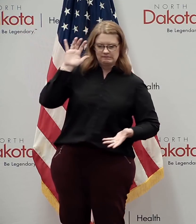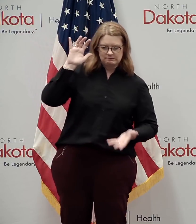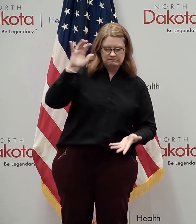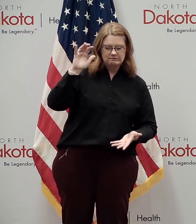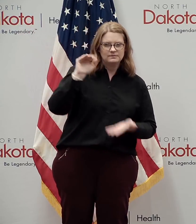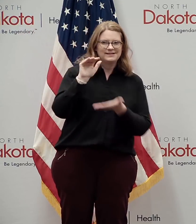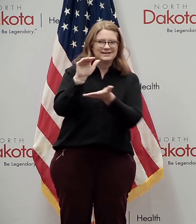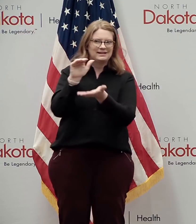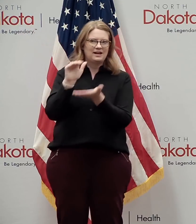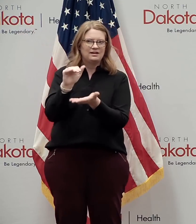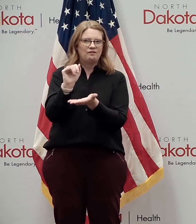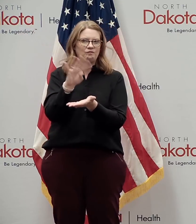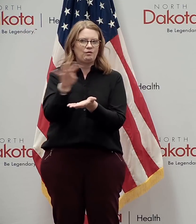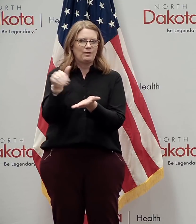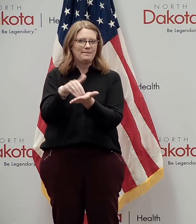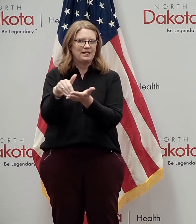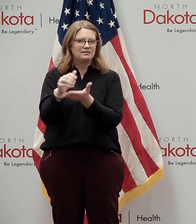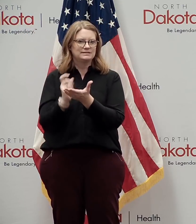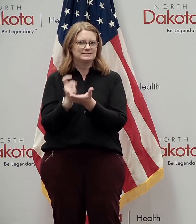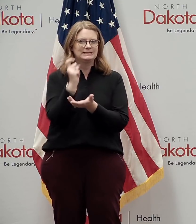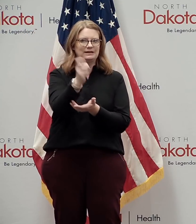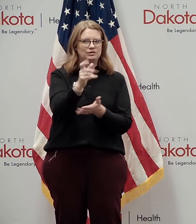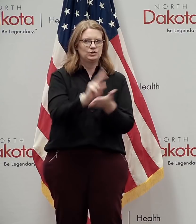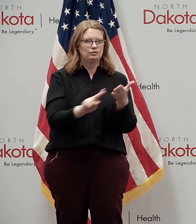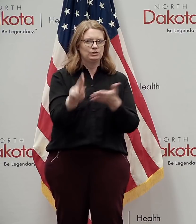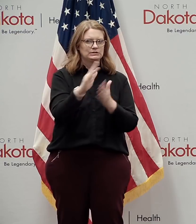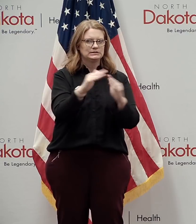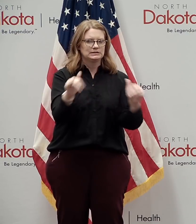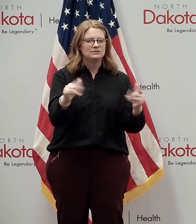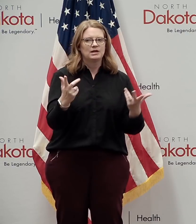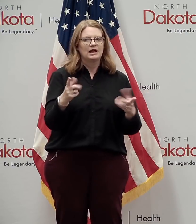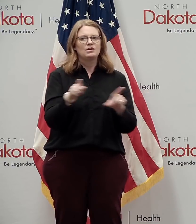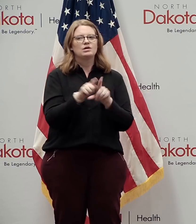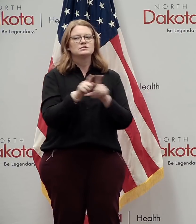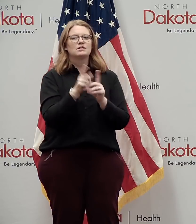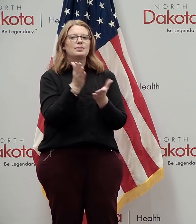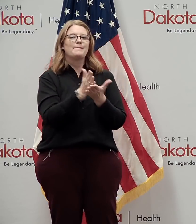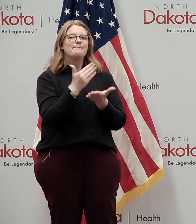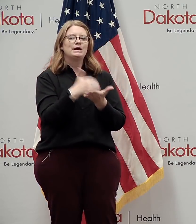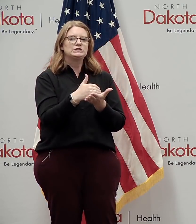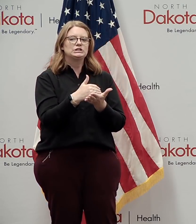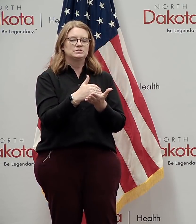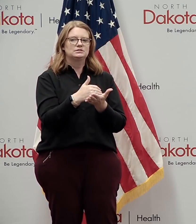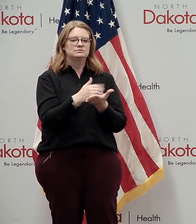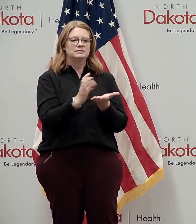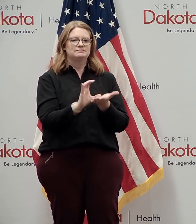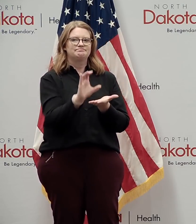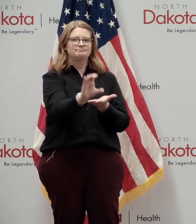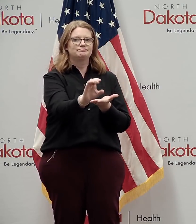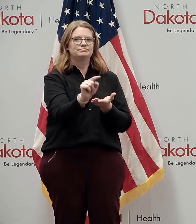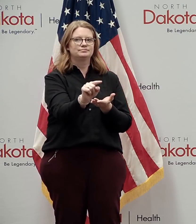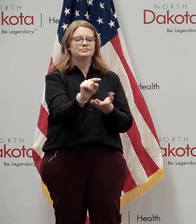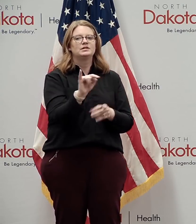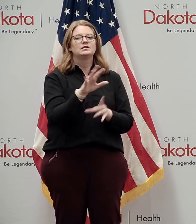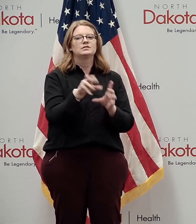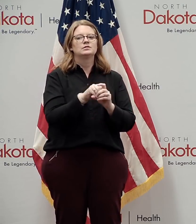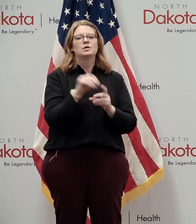an opportunity, and that would be through the Emergency Commission, the budget section, that those dollars were allocated. But that was the part of